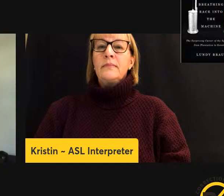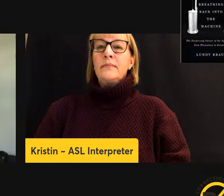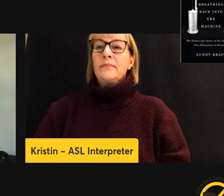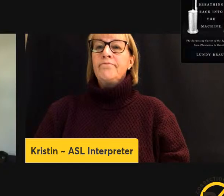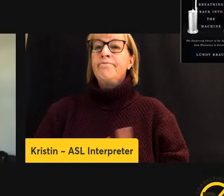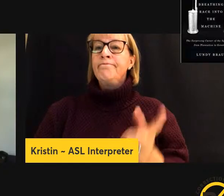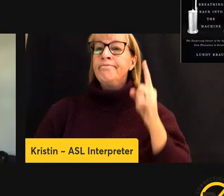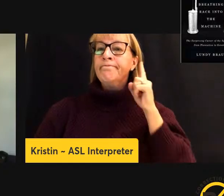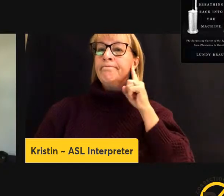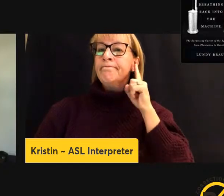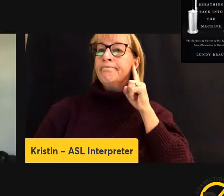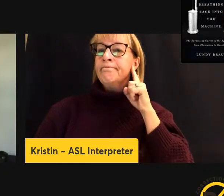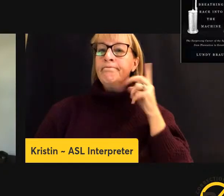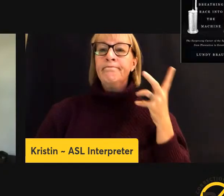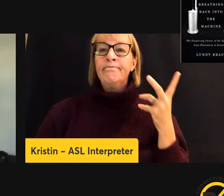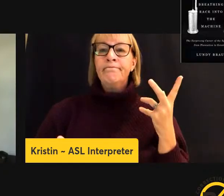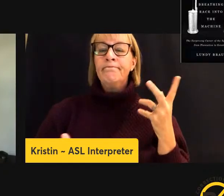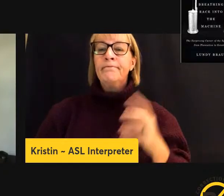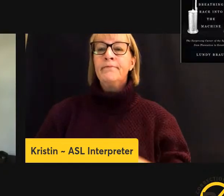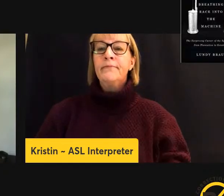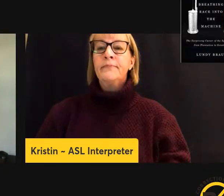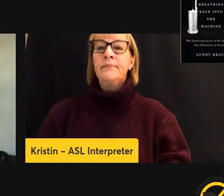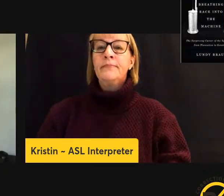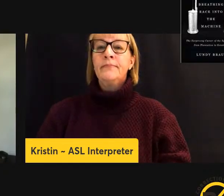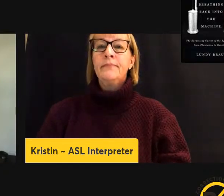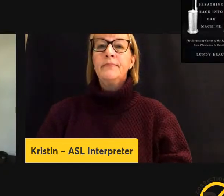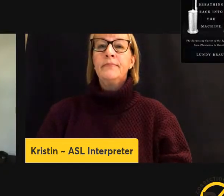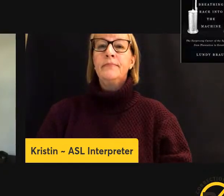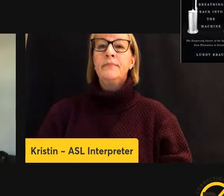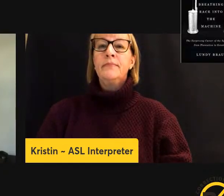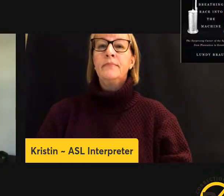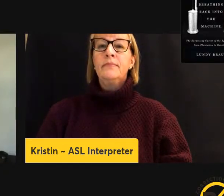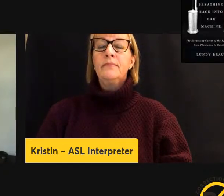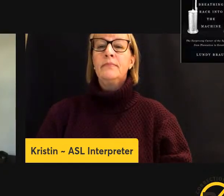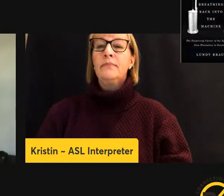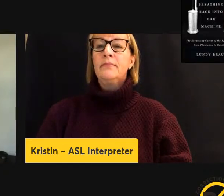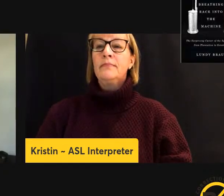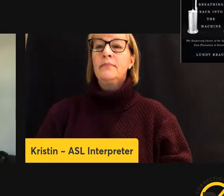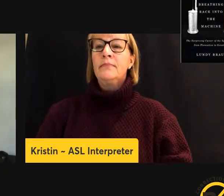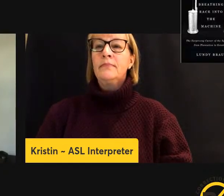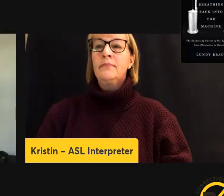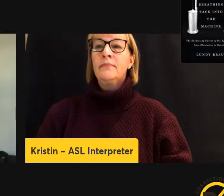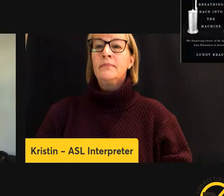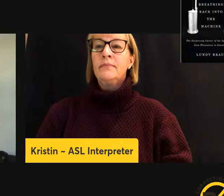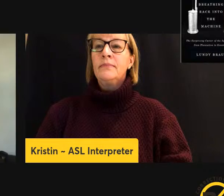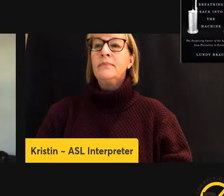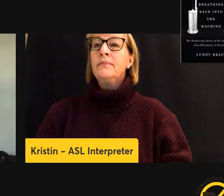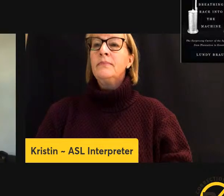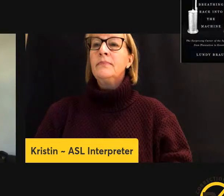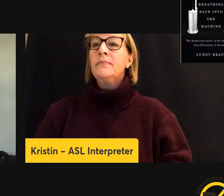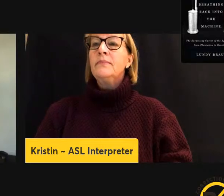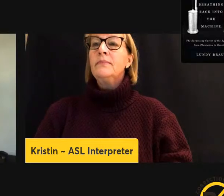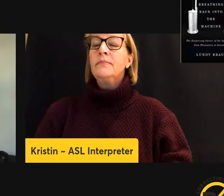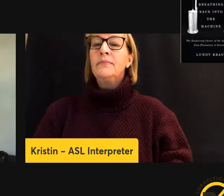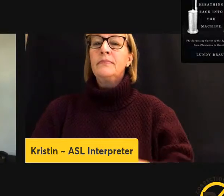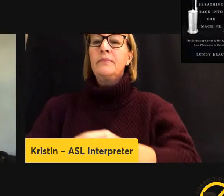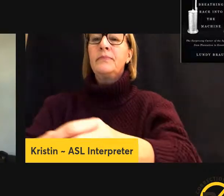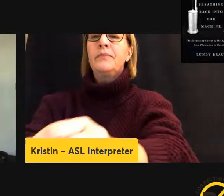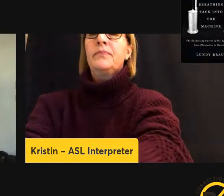and I want to single out Anne-Marie Fox and Anwar Knight for helping to make